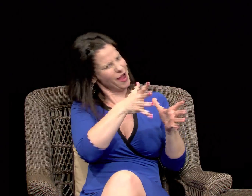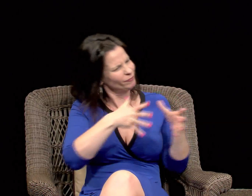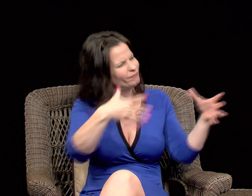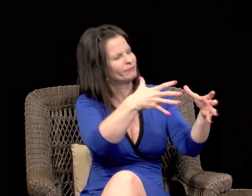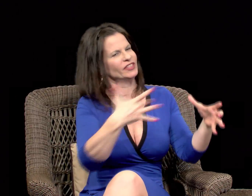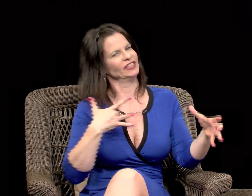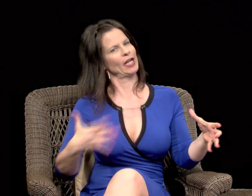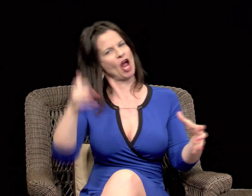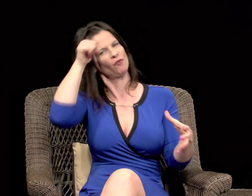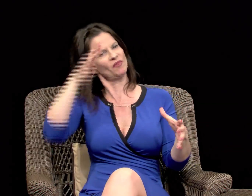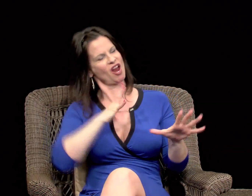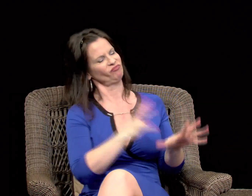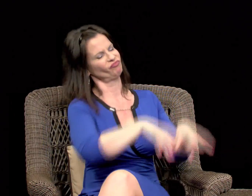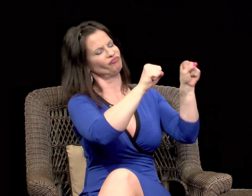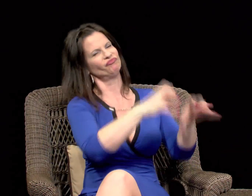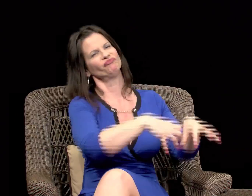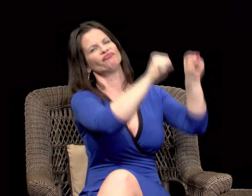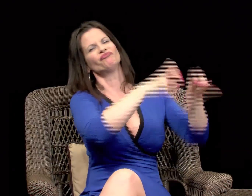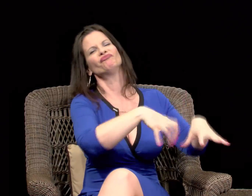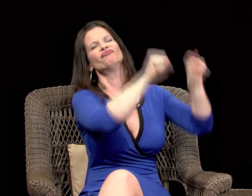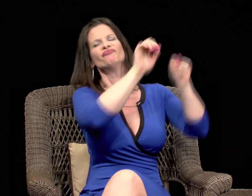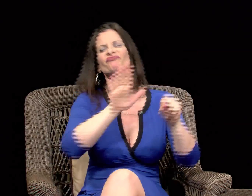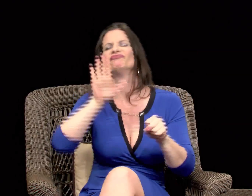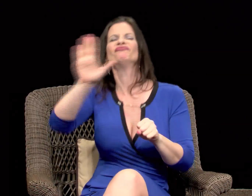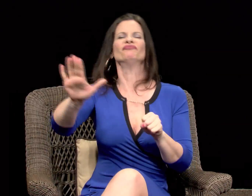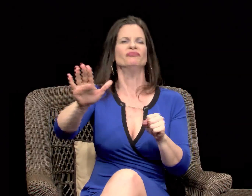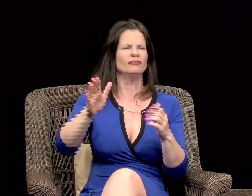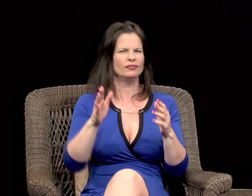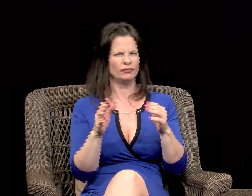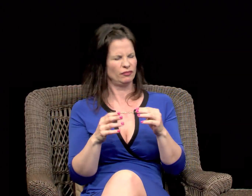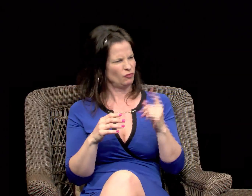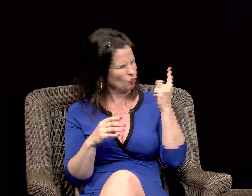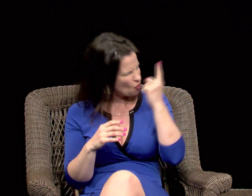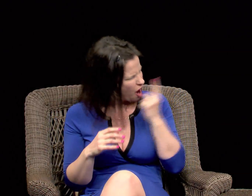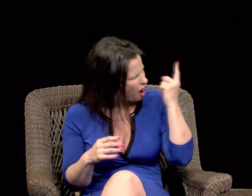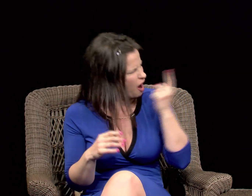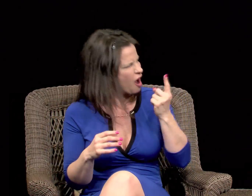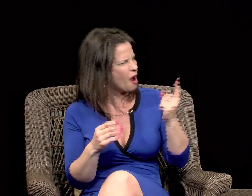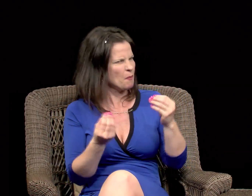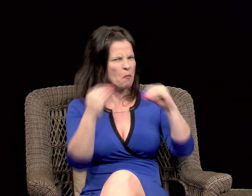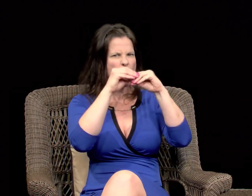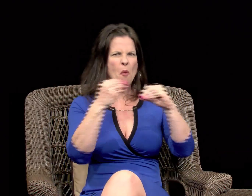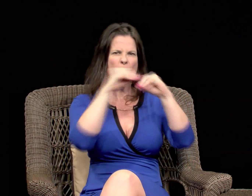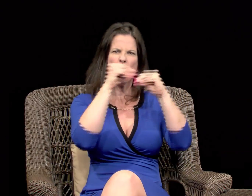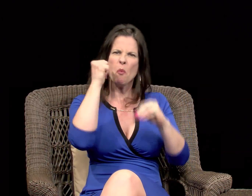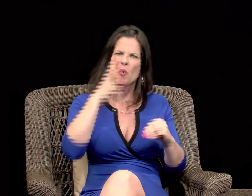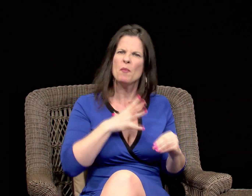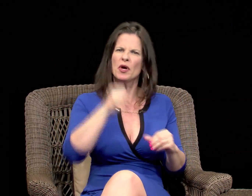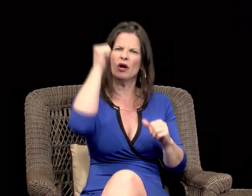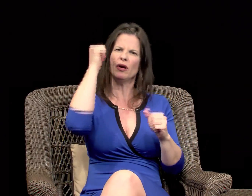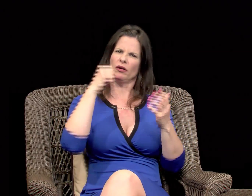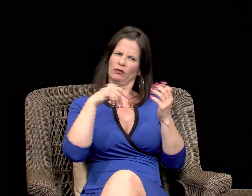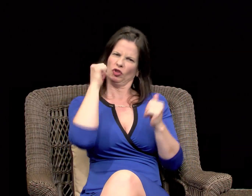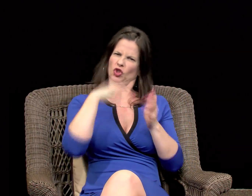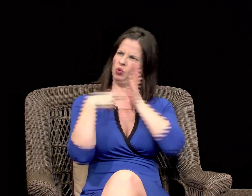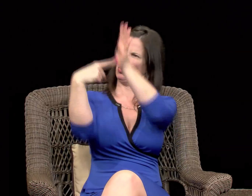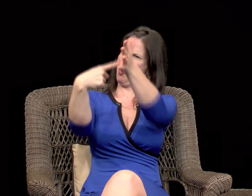math. So they want women to spearhead that initiative and have more and